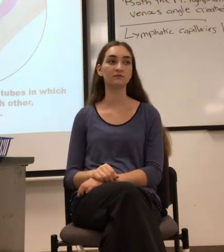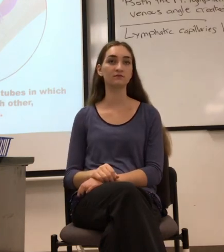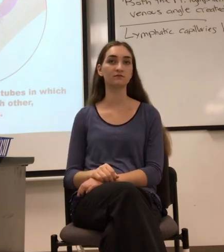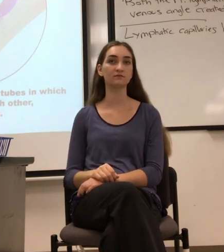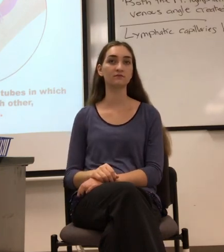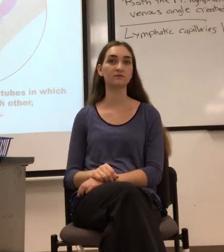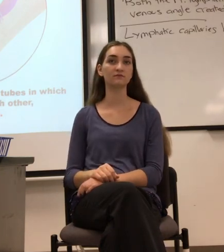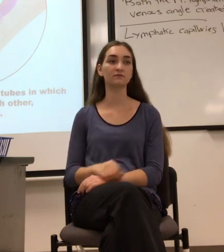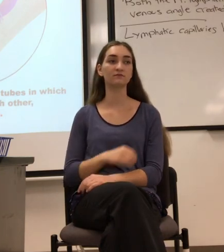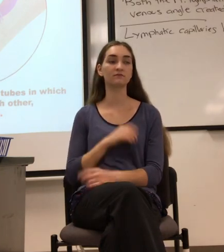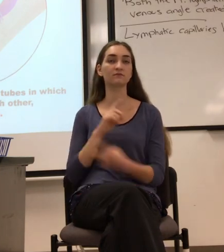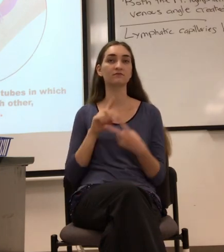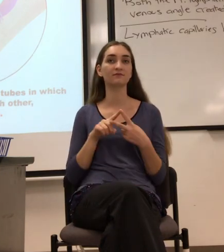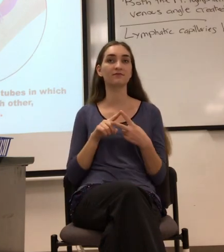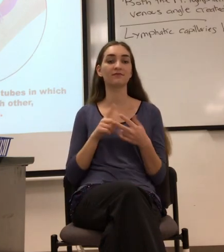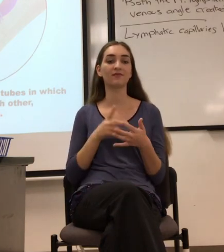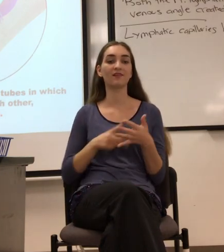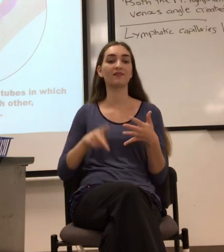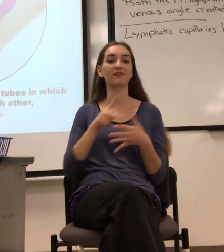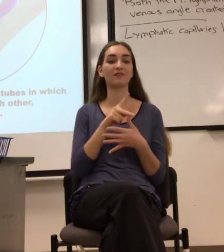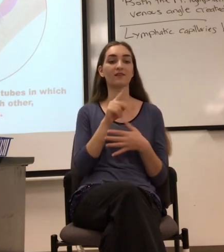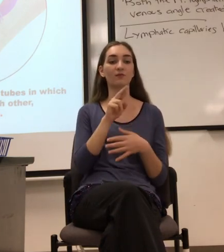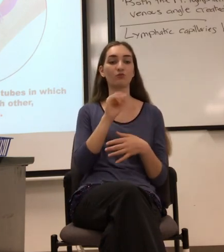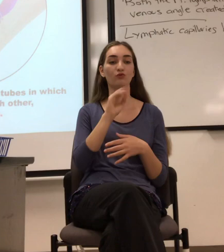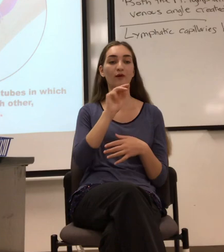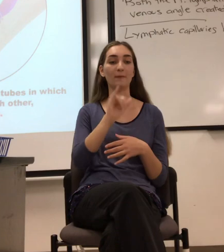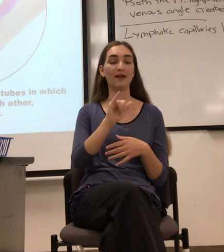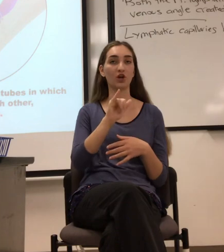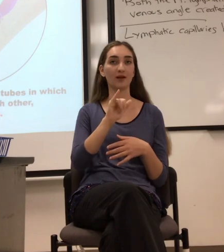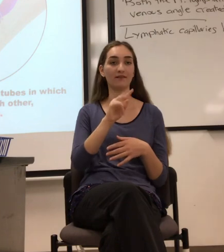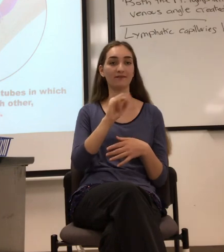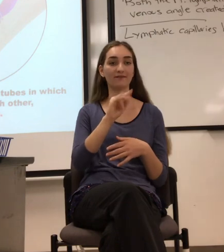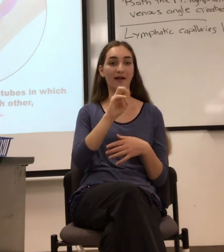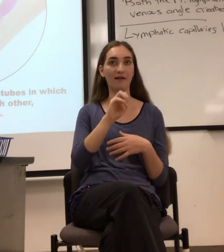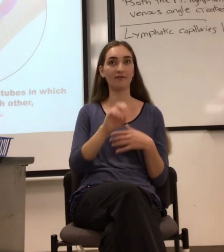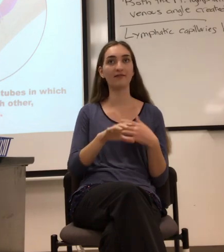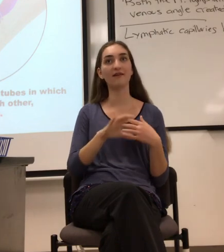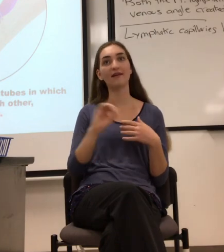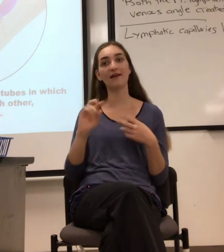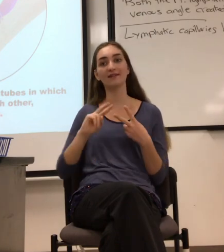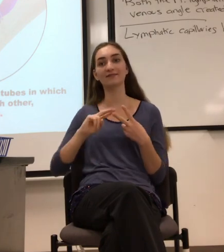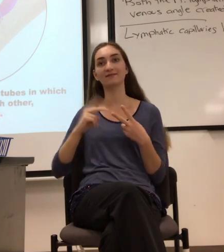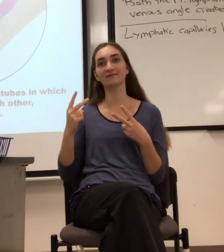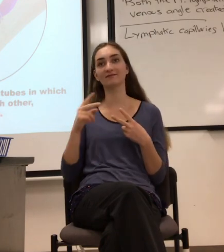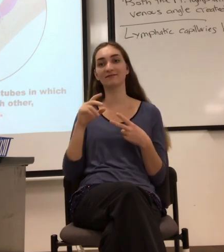primary valves and secondary valves.